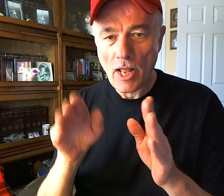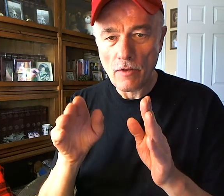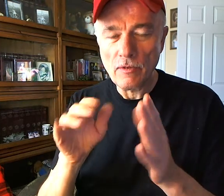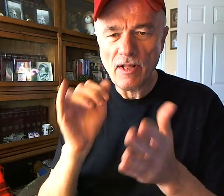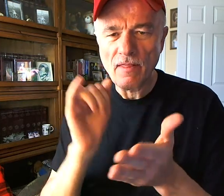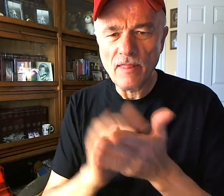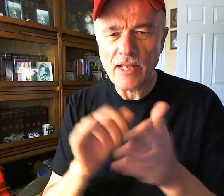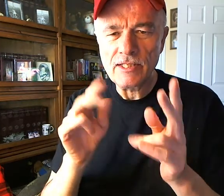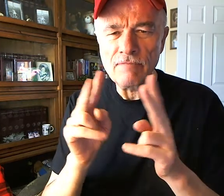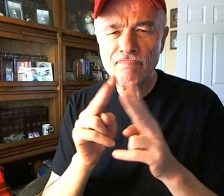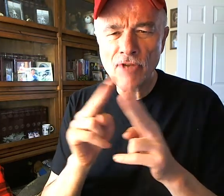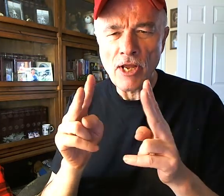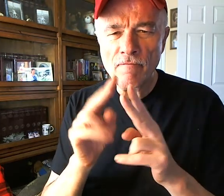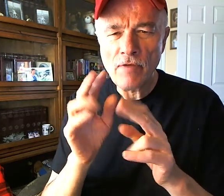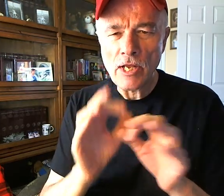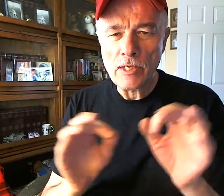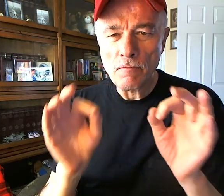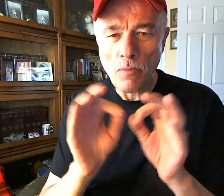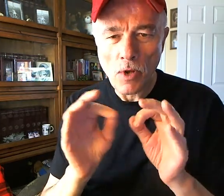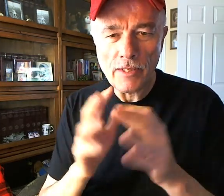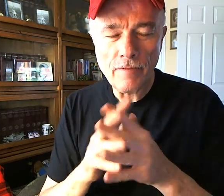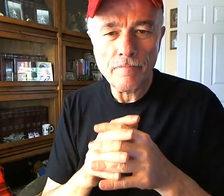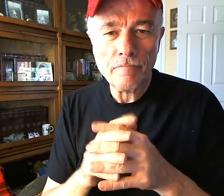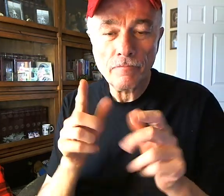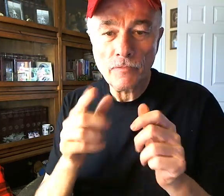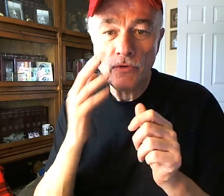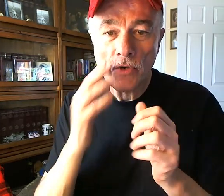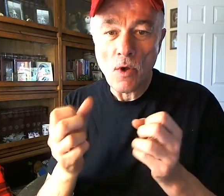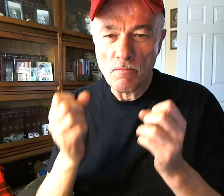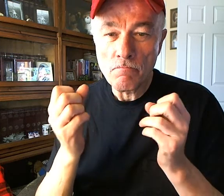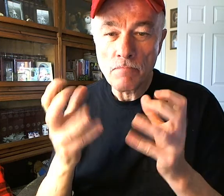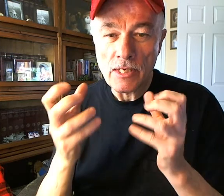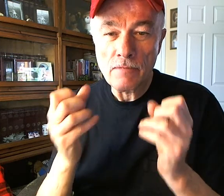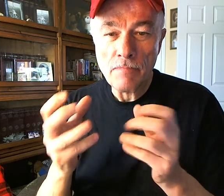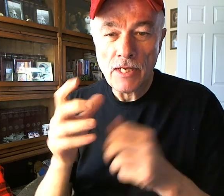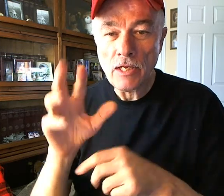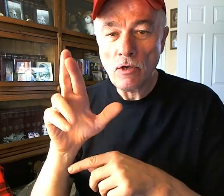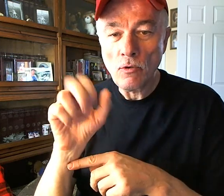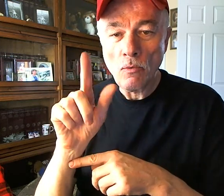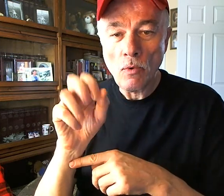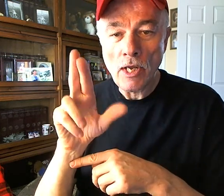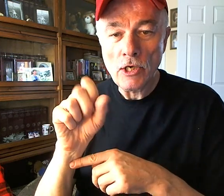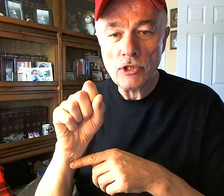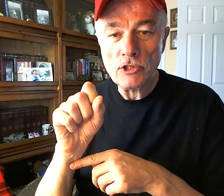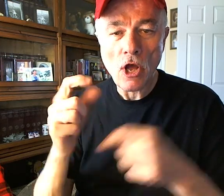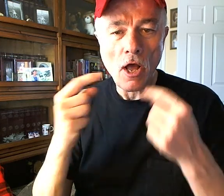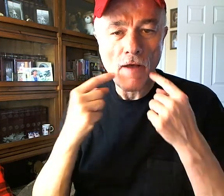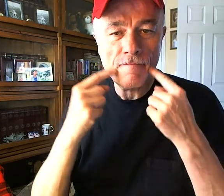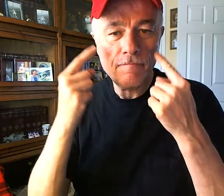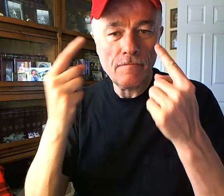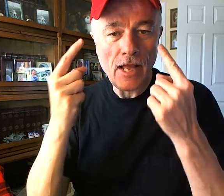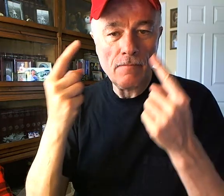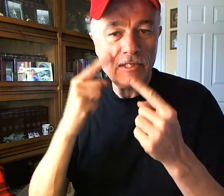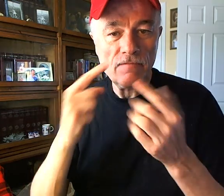ta-da! Beads. So you like beads? I like beads. Okay. Well, now that's all I'm showing you. But when the room is finished, you'll see the complete